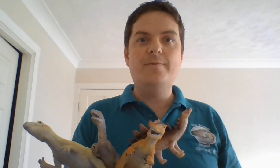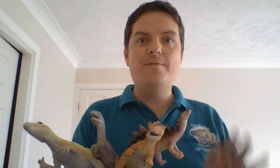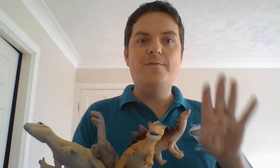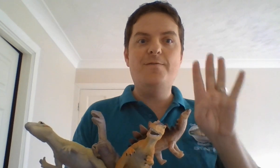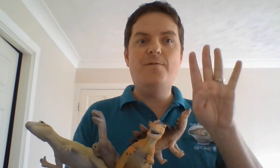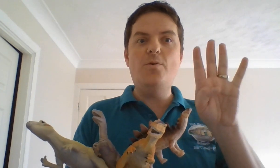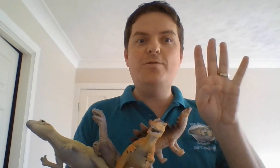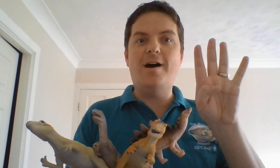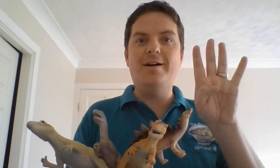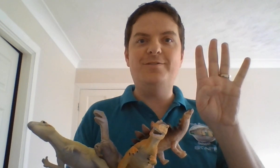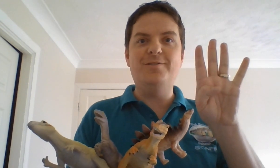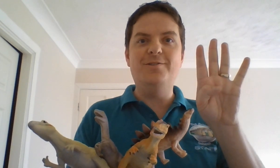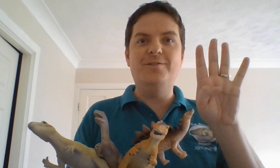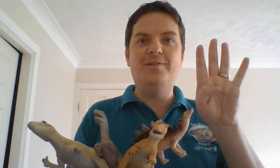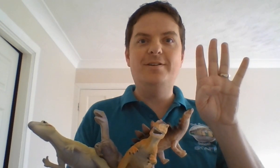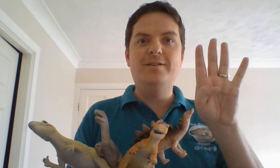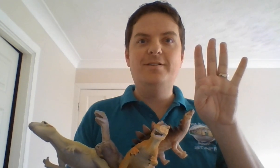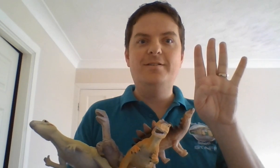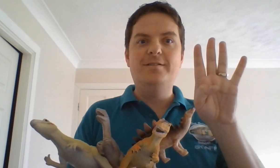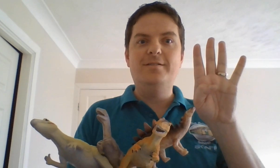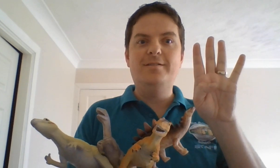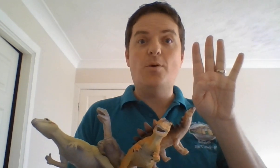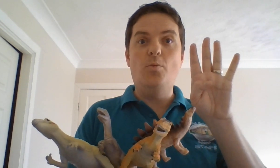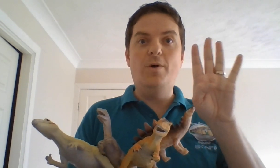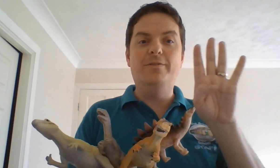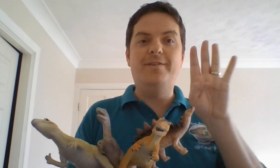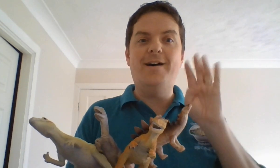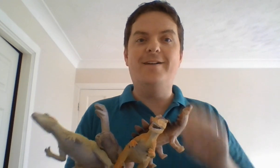Four dinosaurs. Well done.